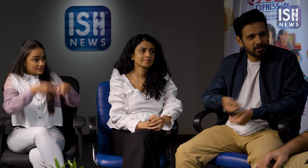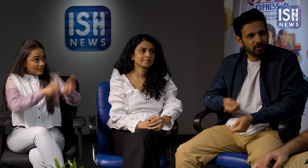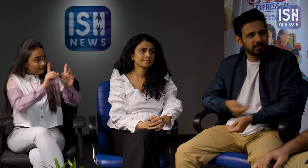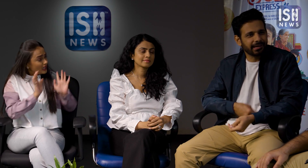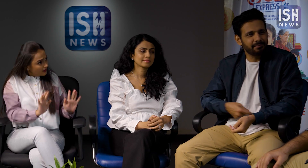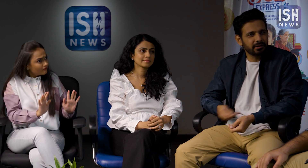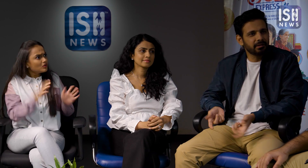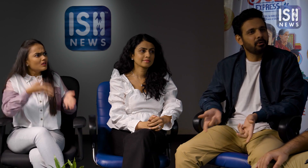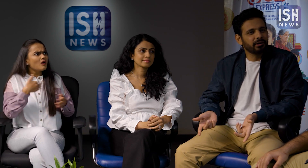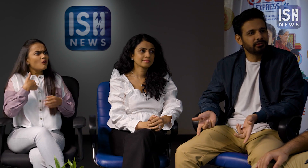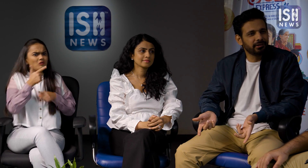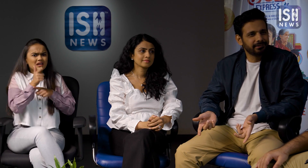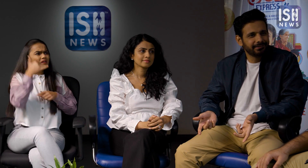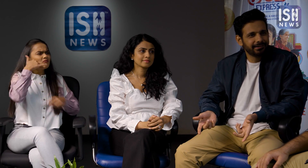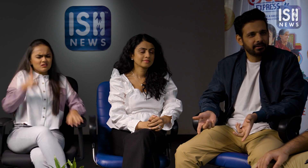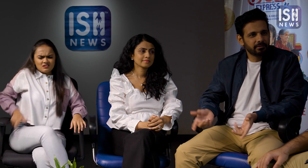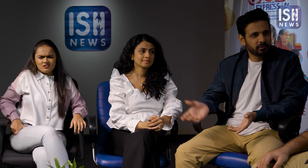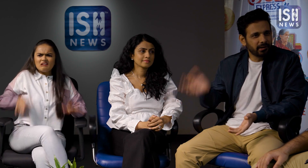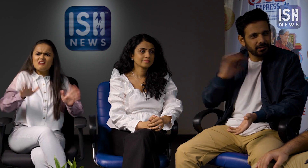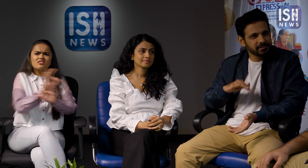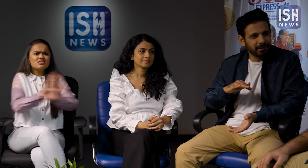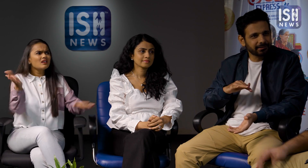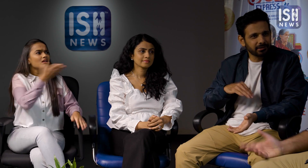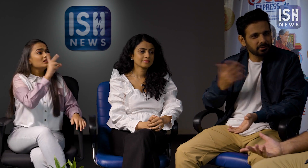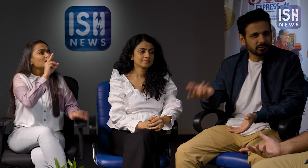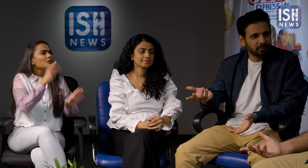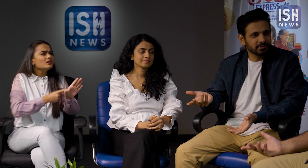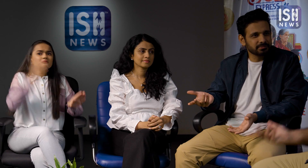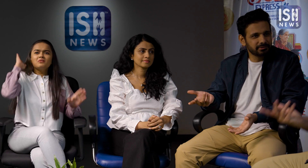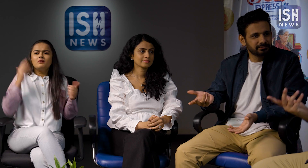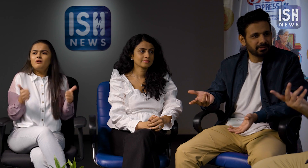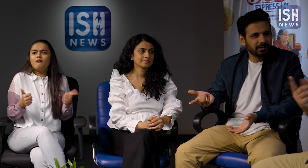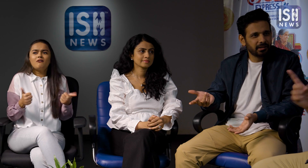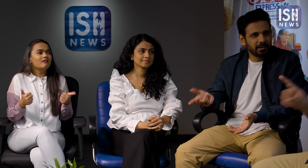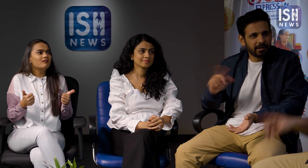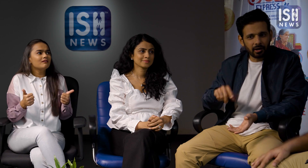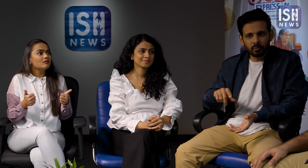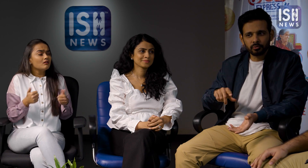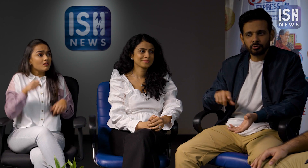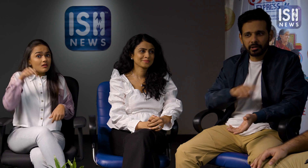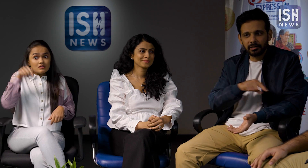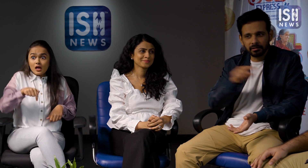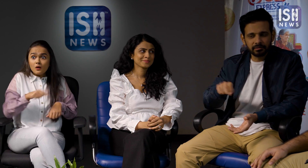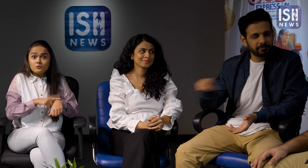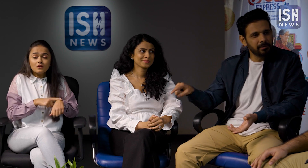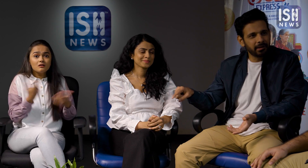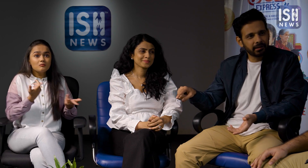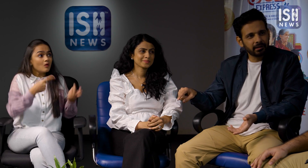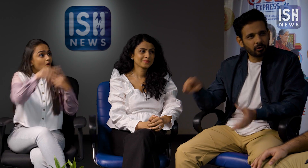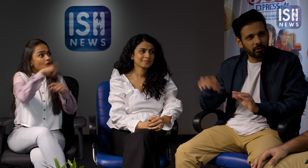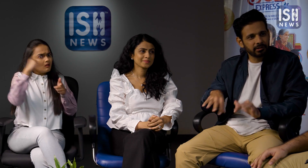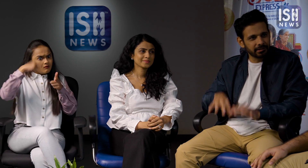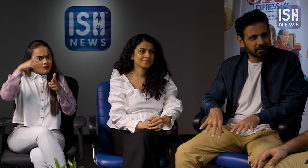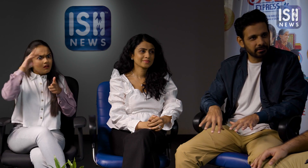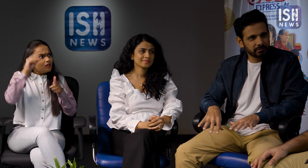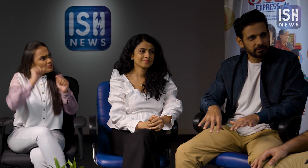everybody roams around with a camera in their pocket today. 20 years back that was not possible. Now you can learn